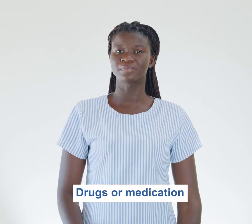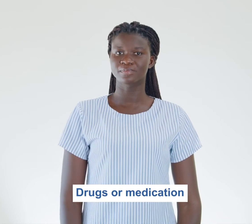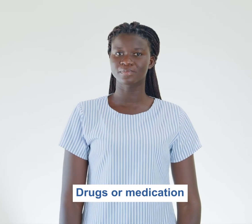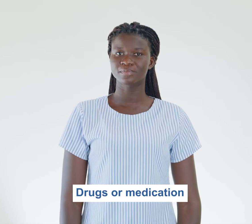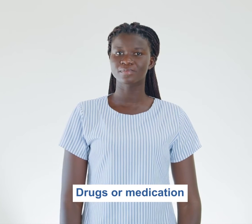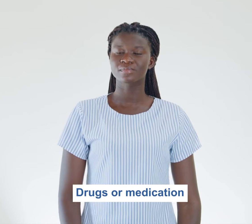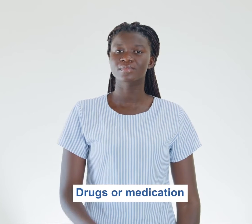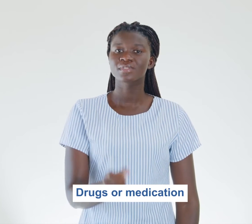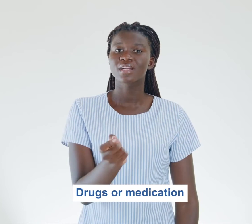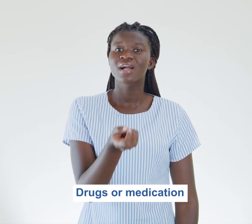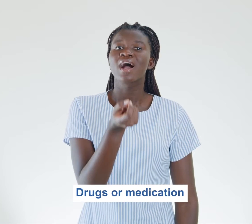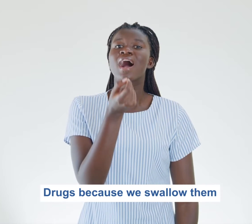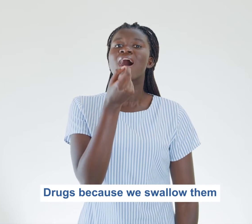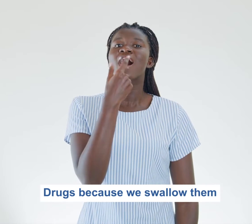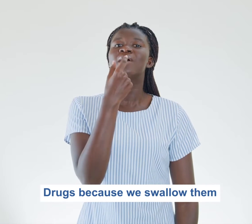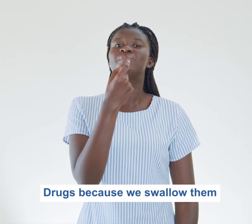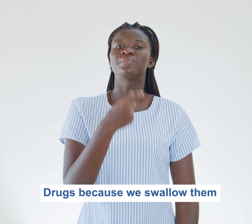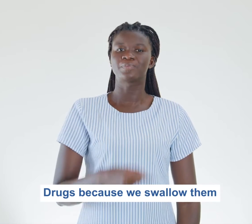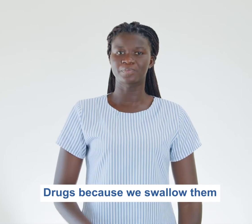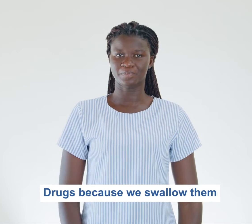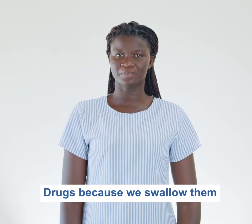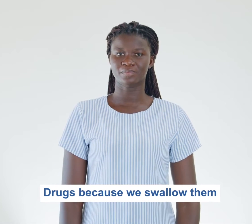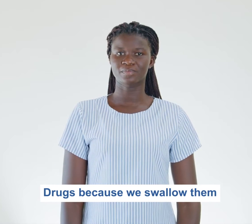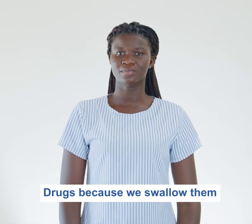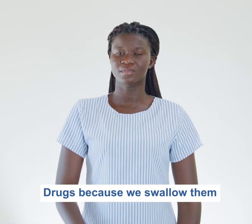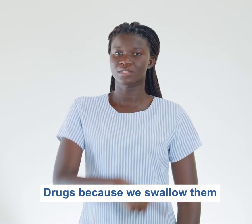Drugs or medication, drugs because we swallow them.